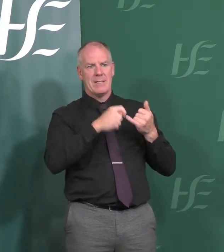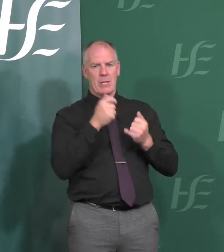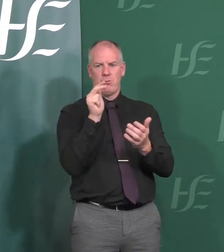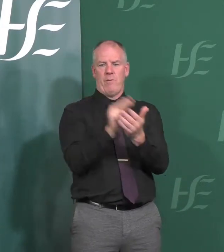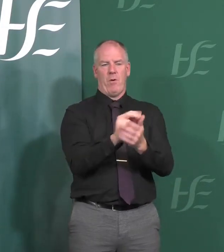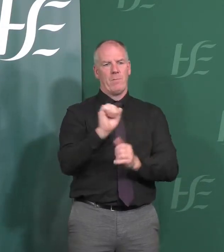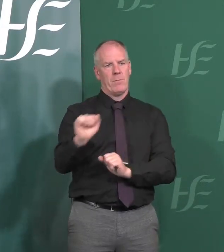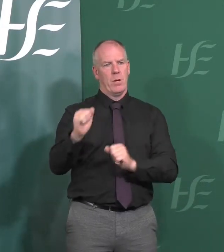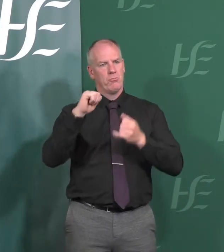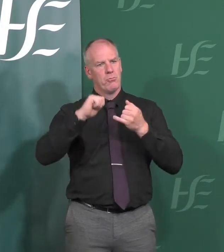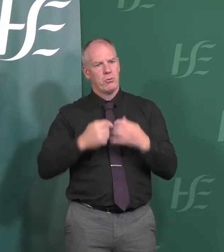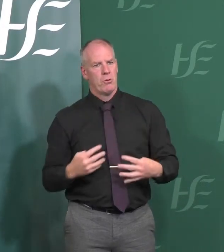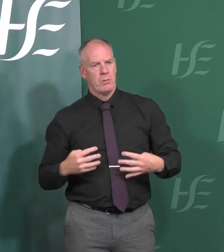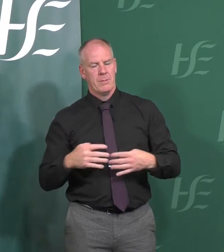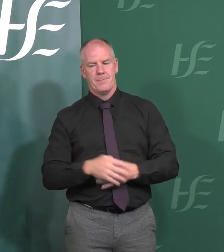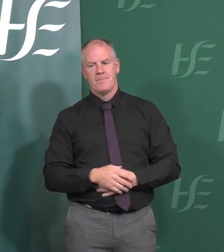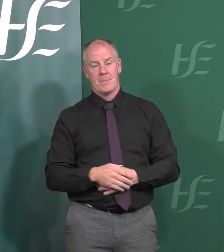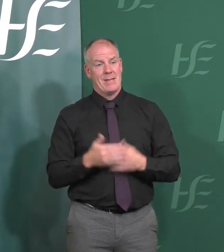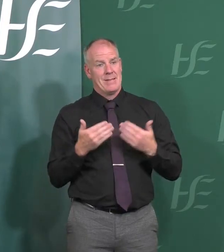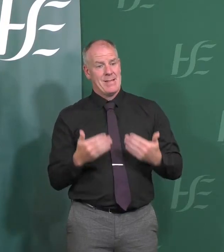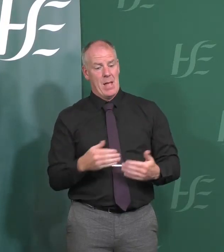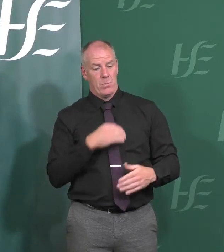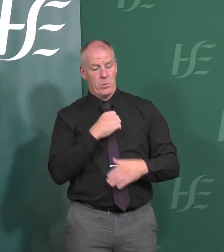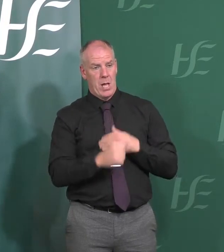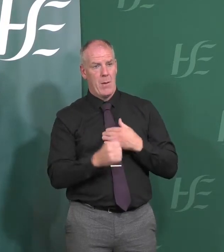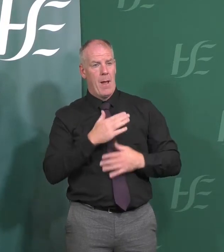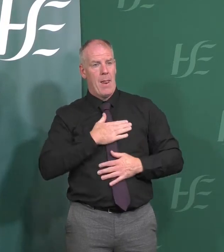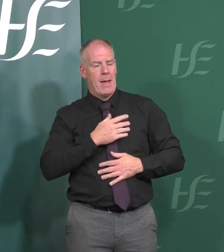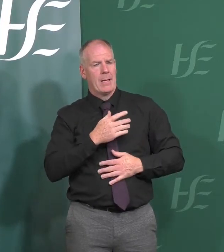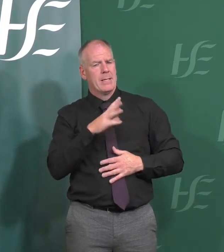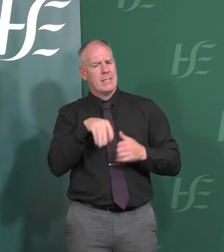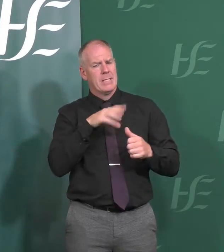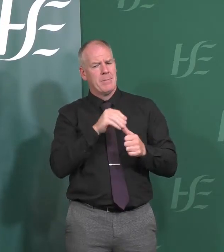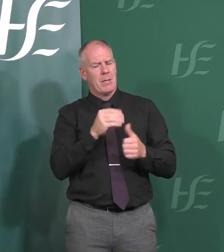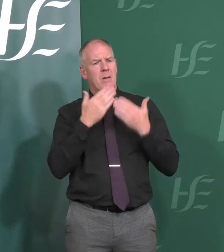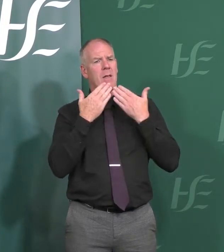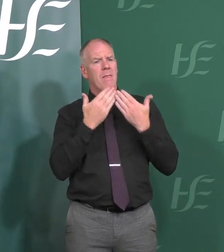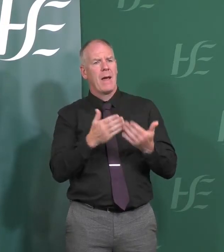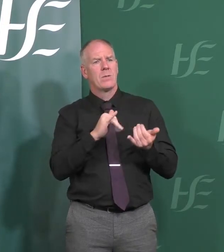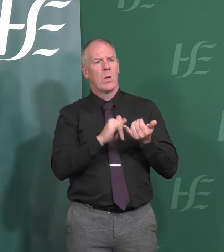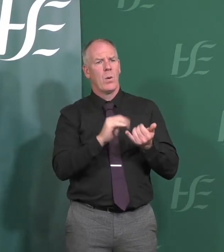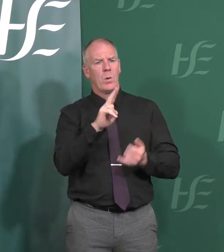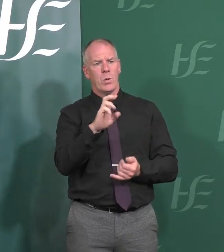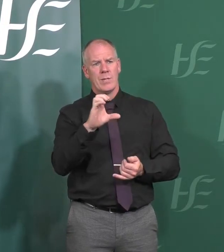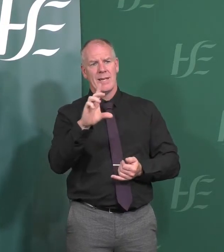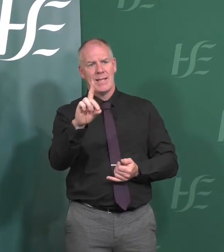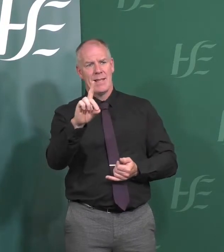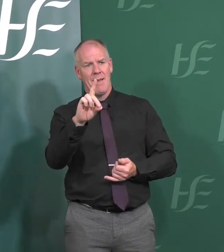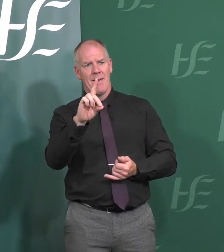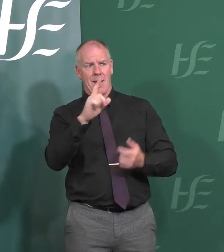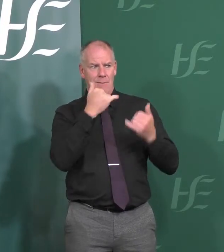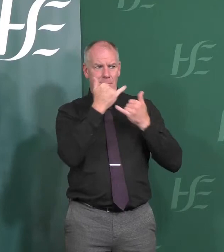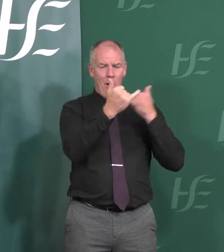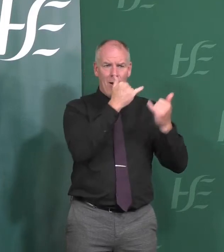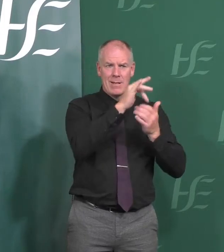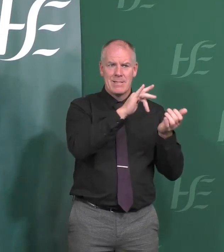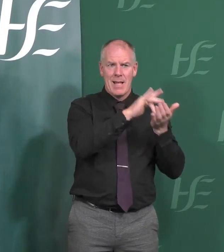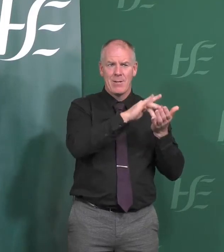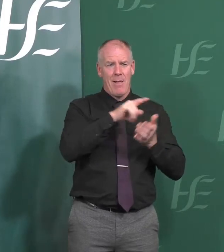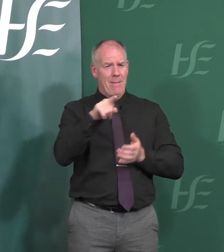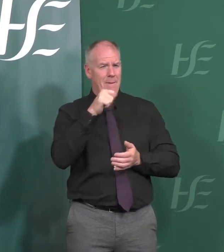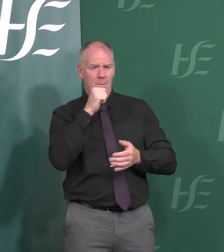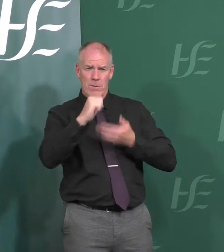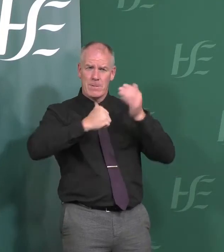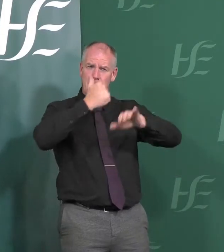result. Today, I would like to make a special note of thanks to our UCD Contact Tracing Centre. UCD was the first